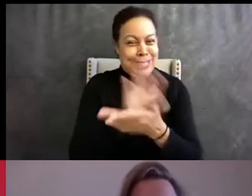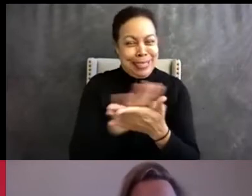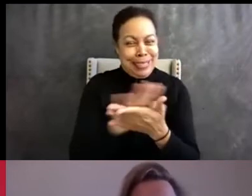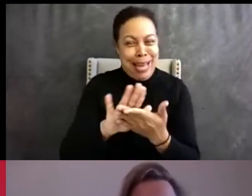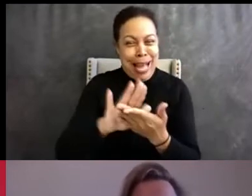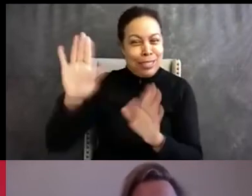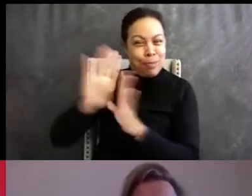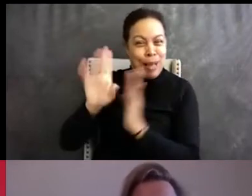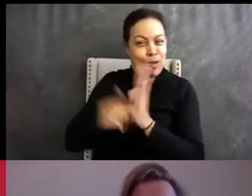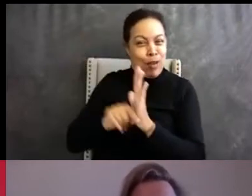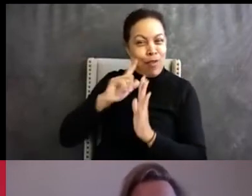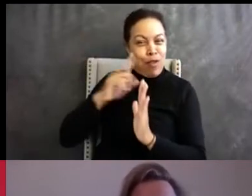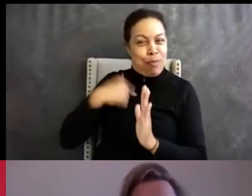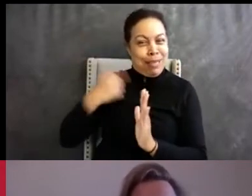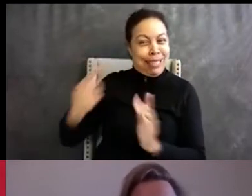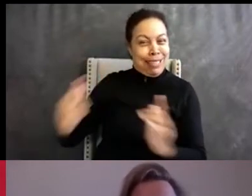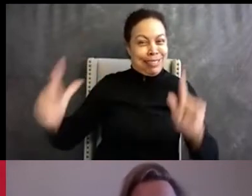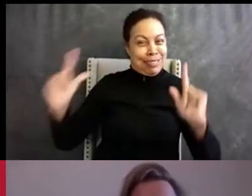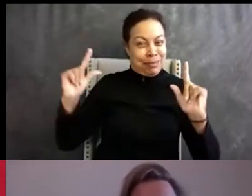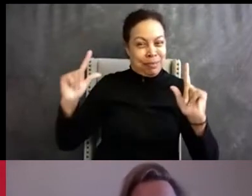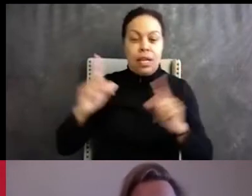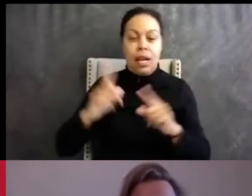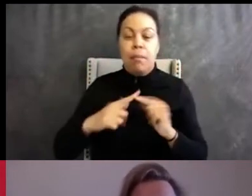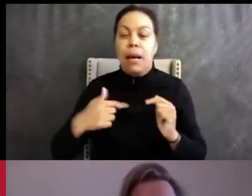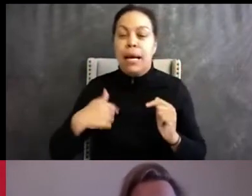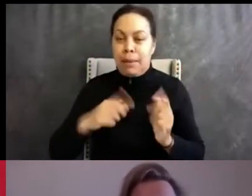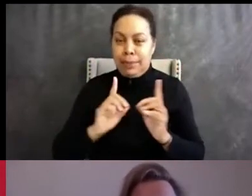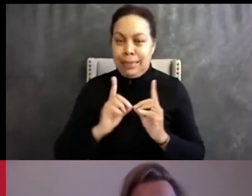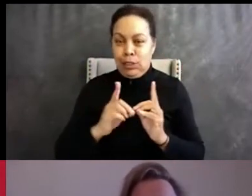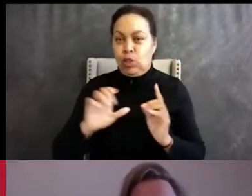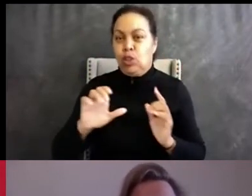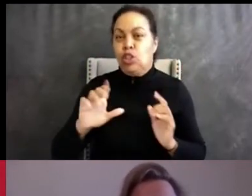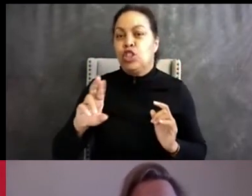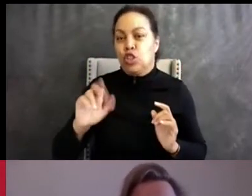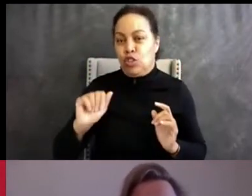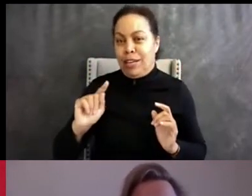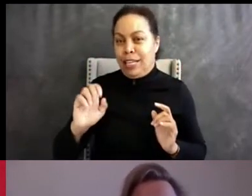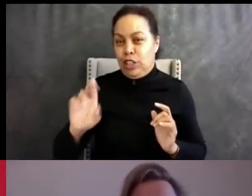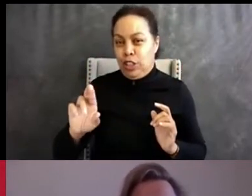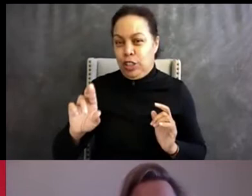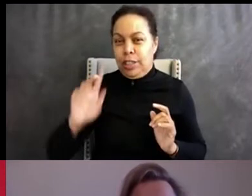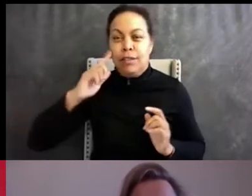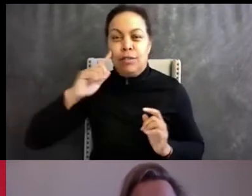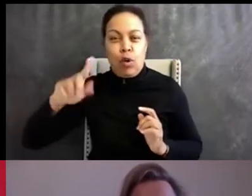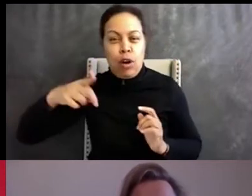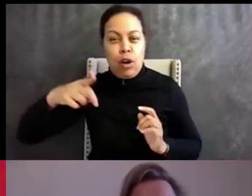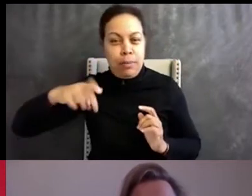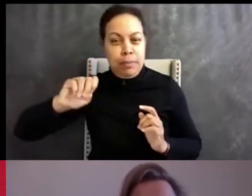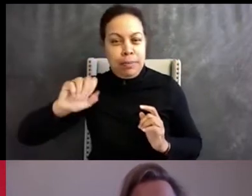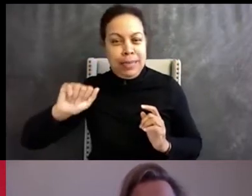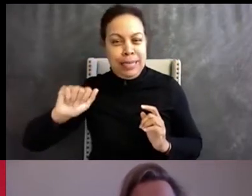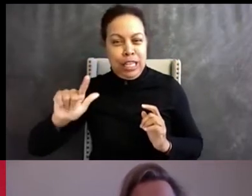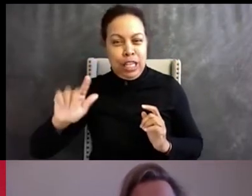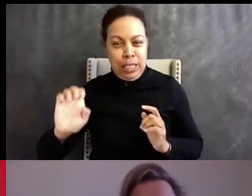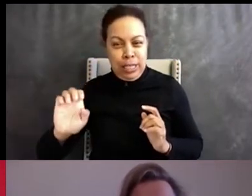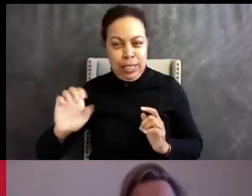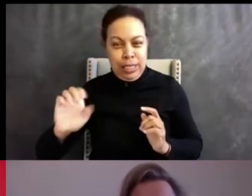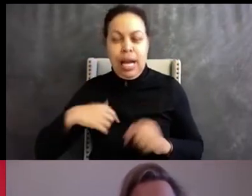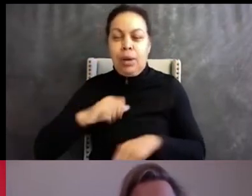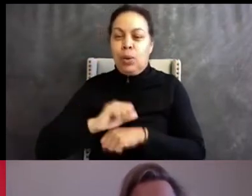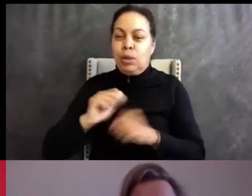background. But I'm the digital curator at the Peale, and I work with a ton of different stories